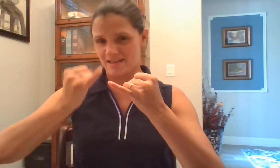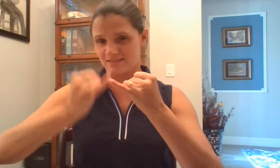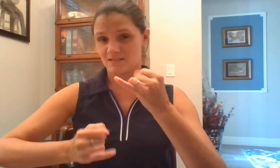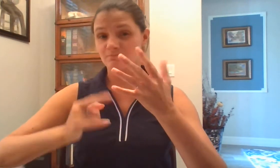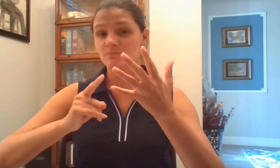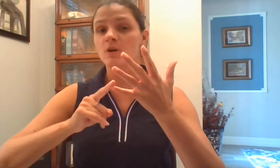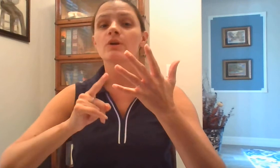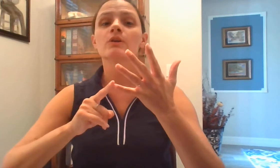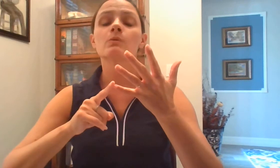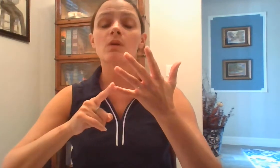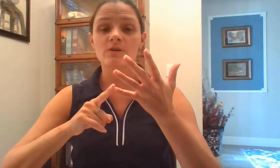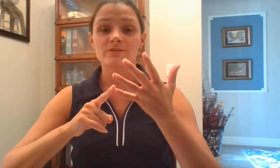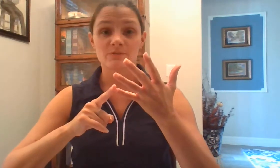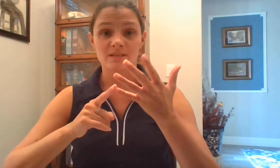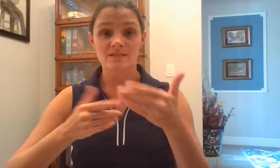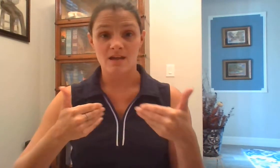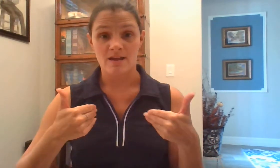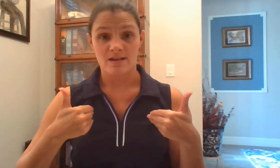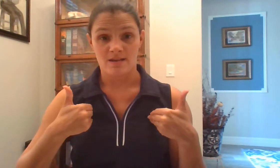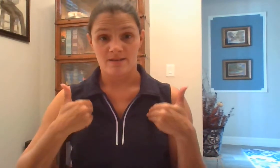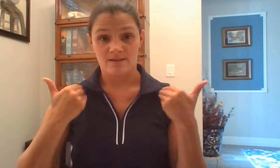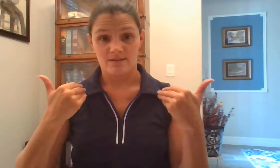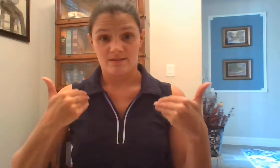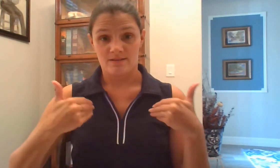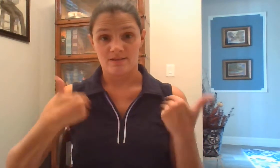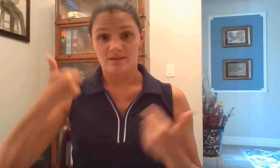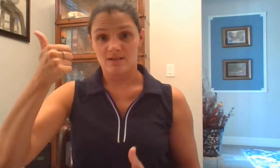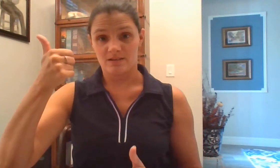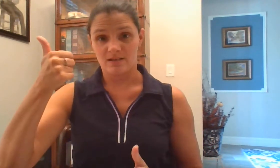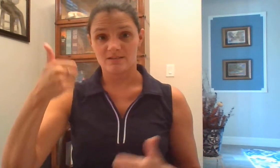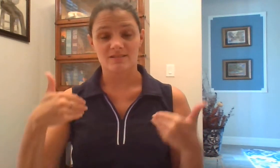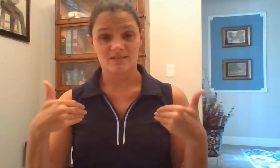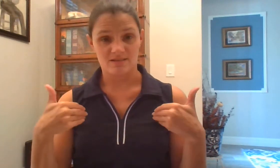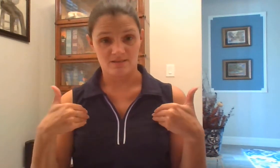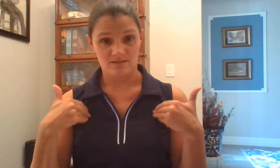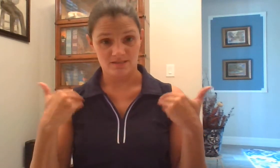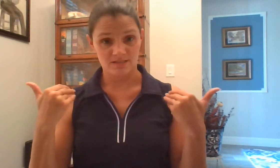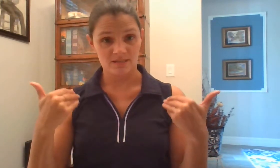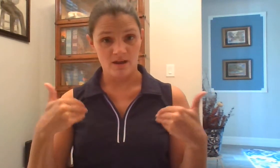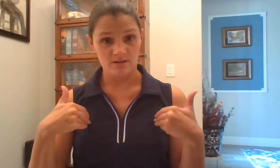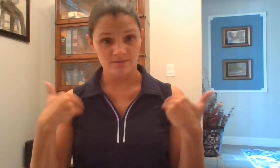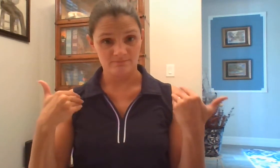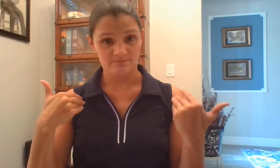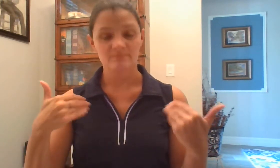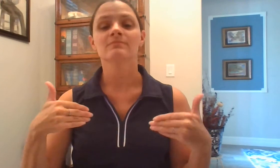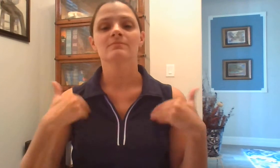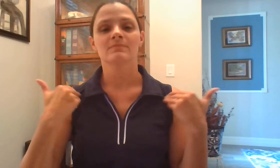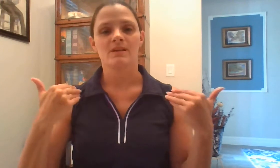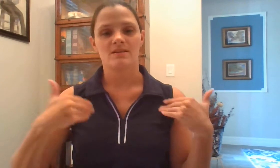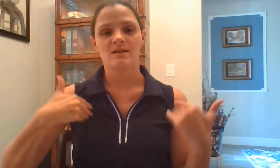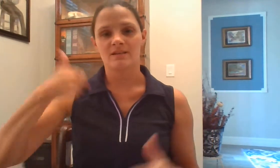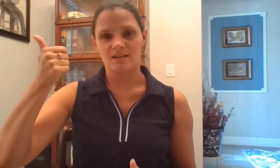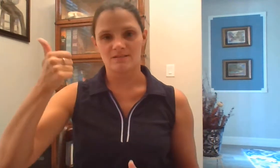you will also see the sign youngest youngest youngest